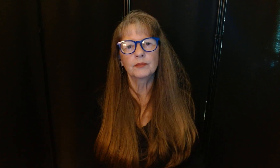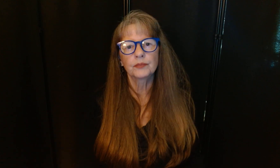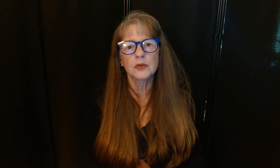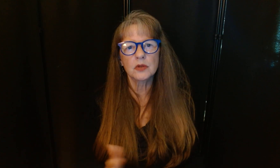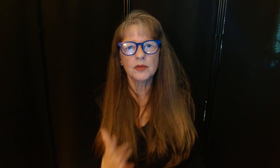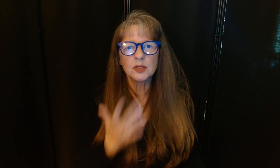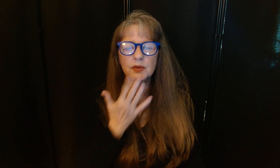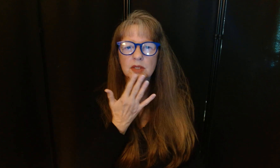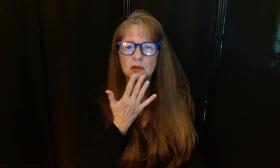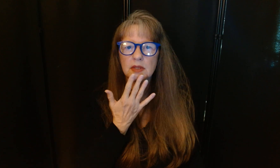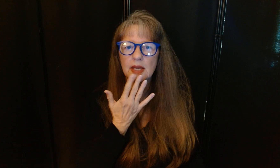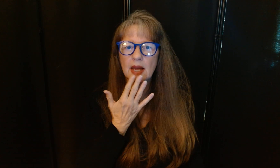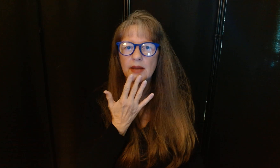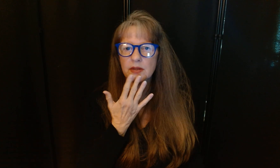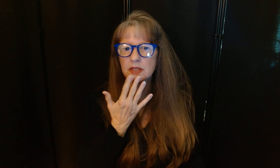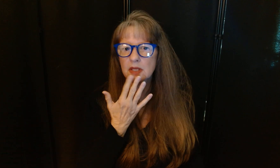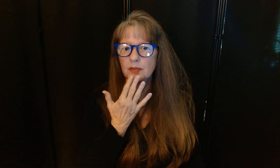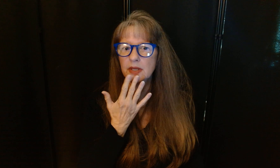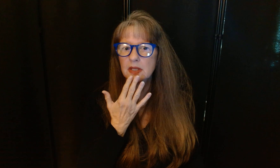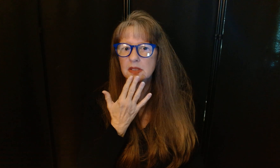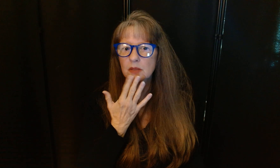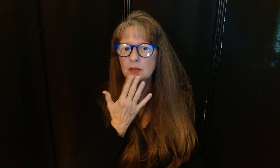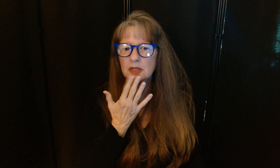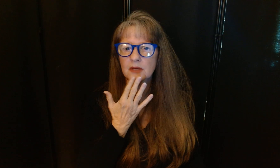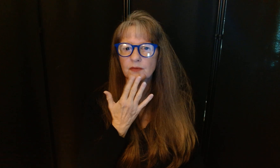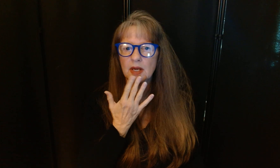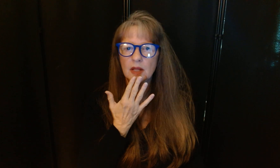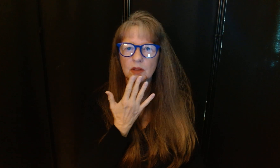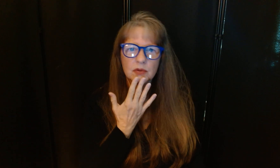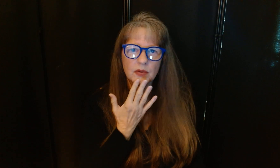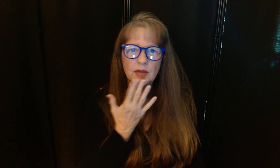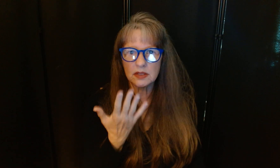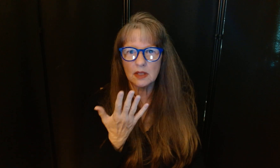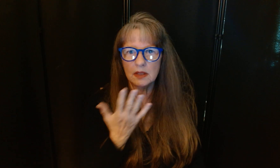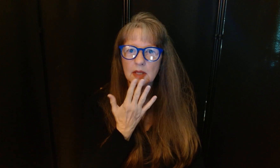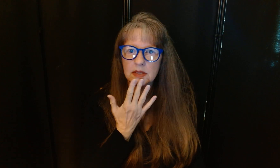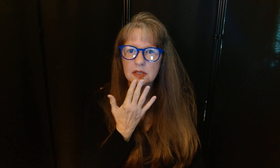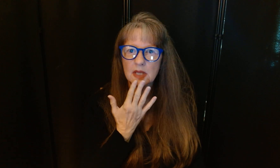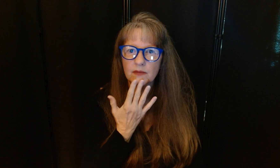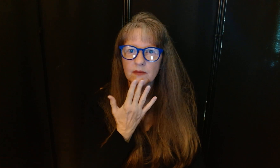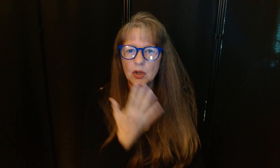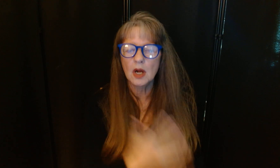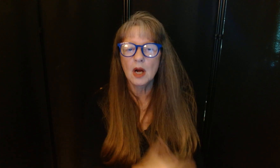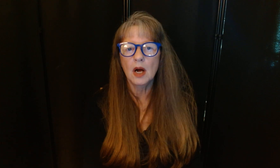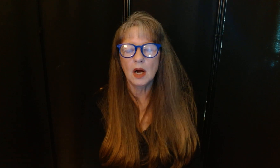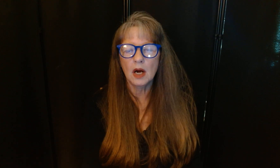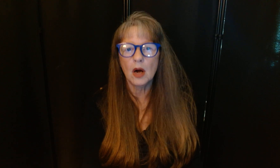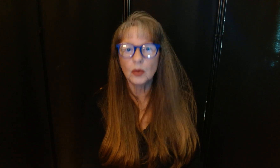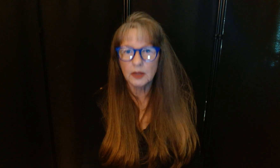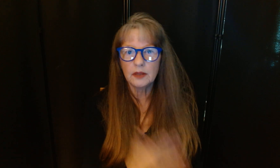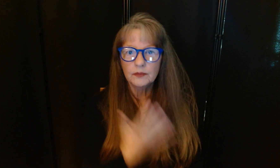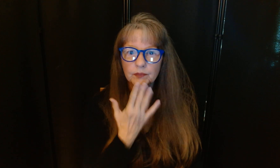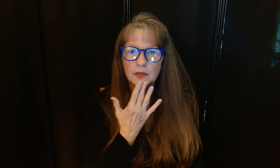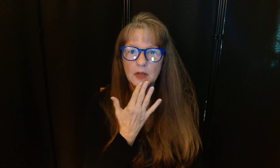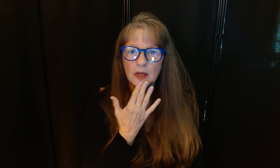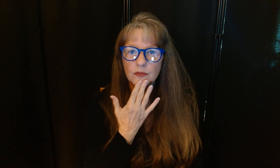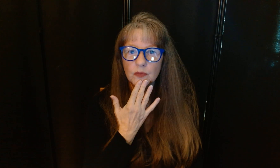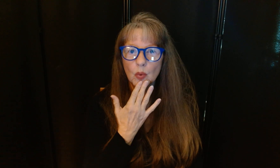So that's what they do, and that's how they celebrate is that with the different color. So that's the sign for Holi, for